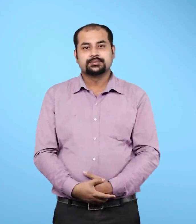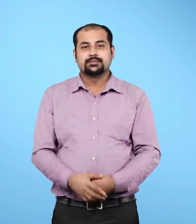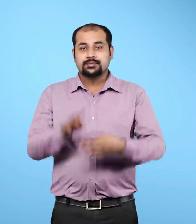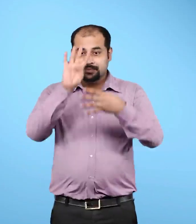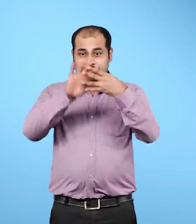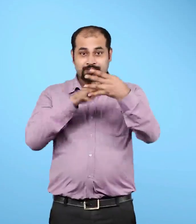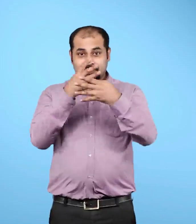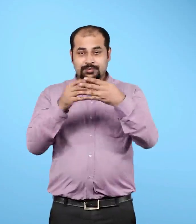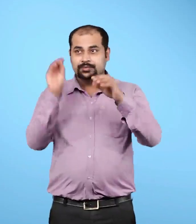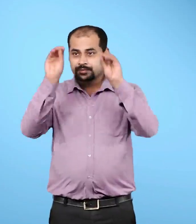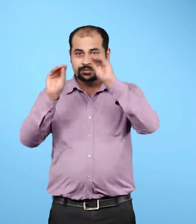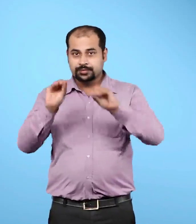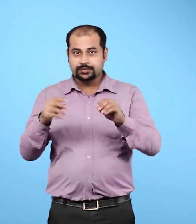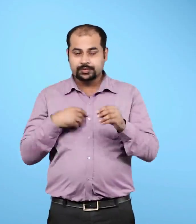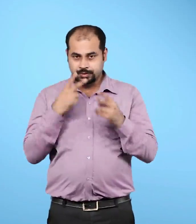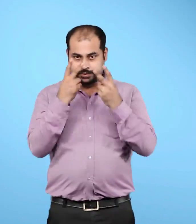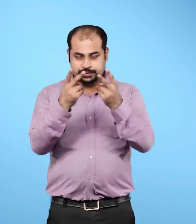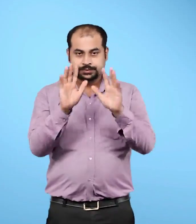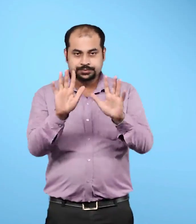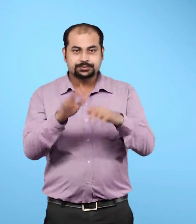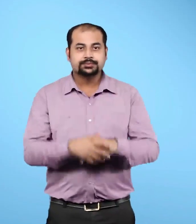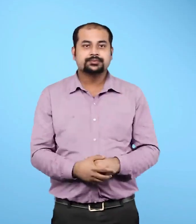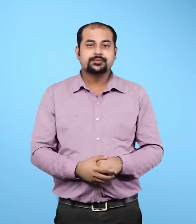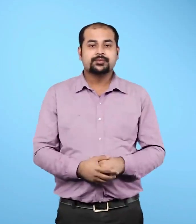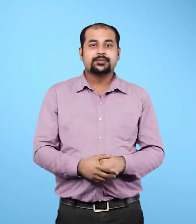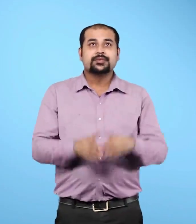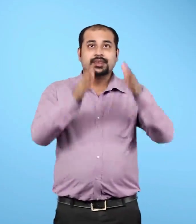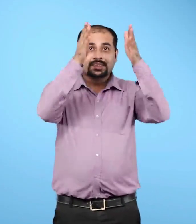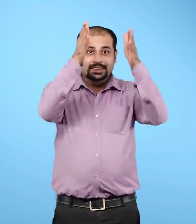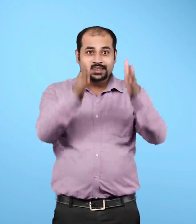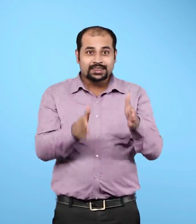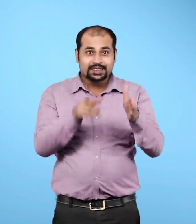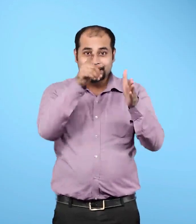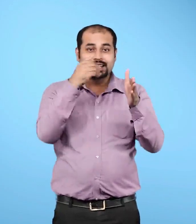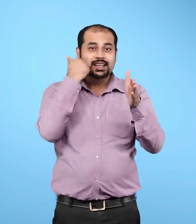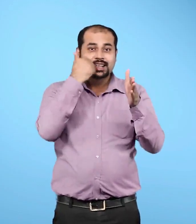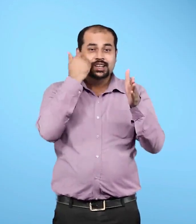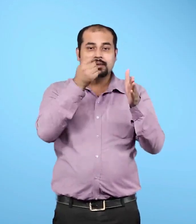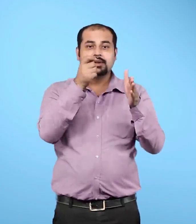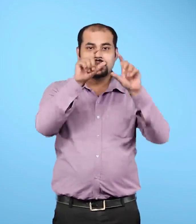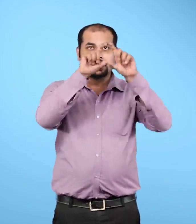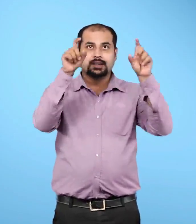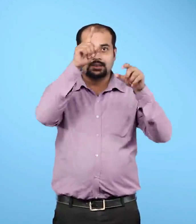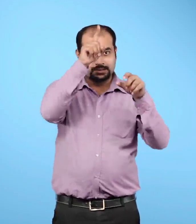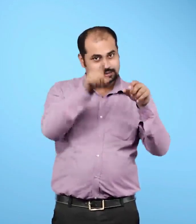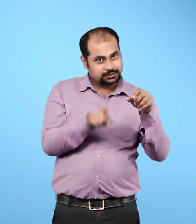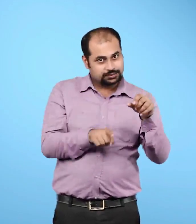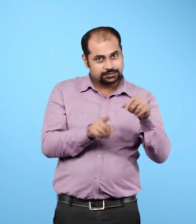There is a table with rupees 10 note column in yellow and rupee 1 coin column in blue below